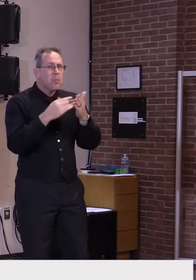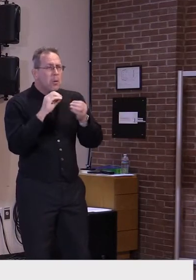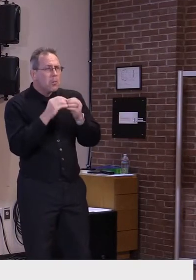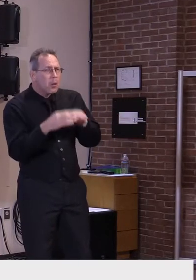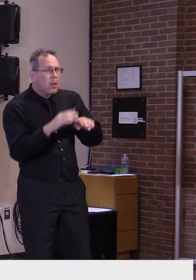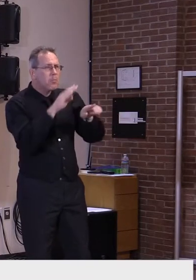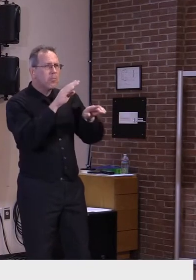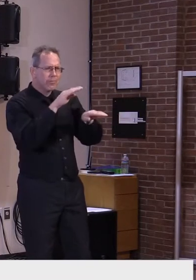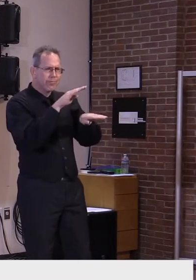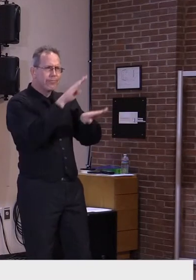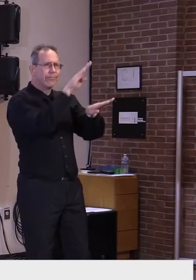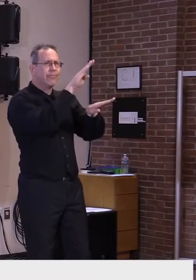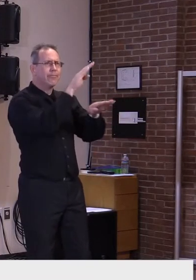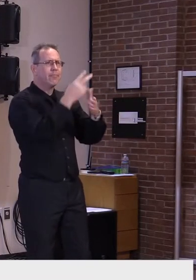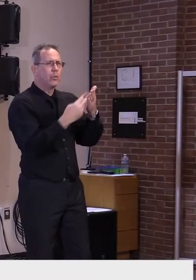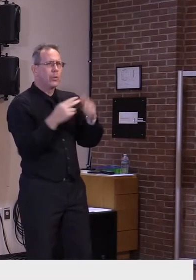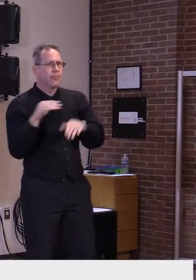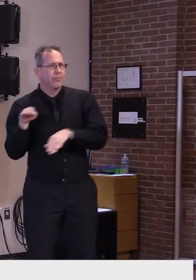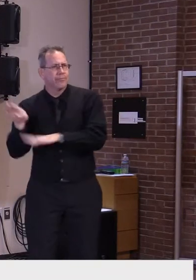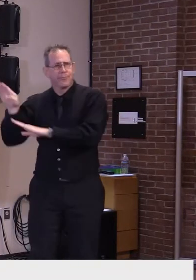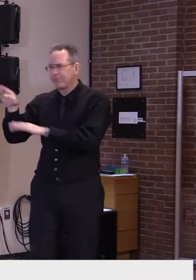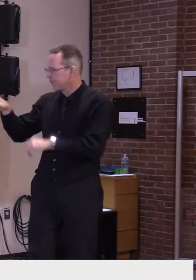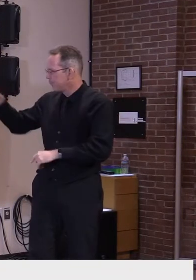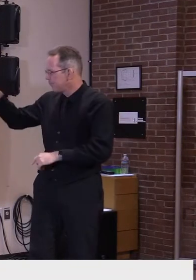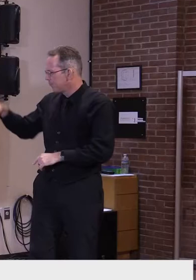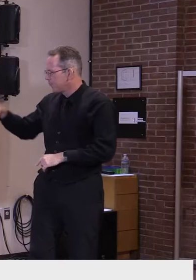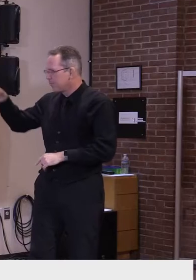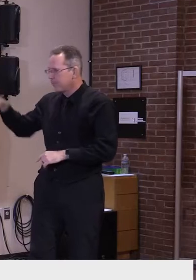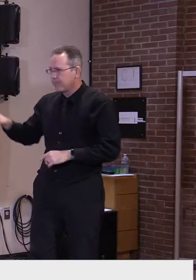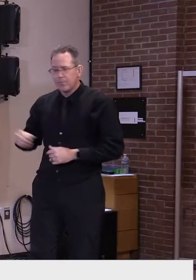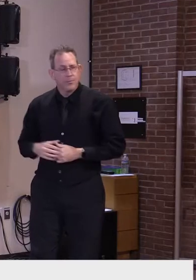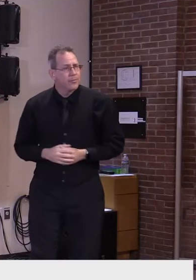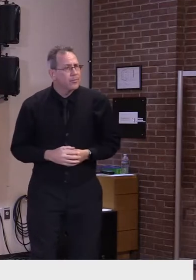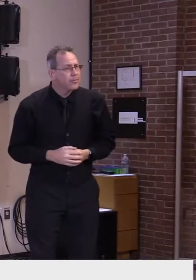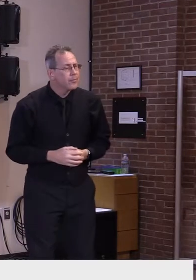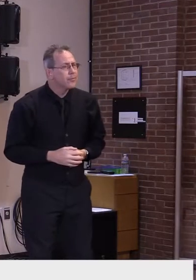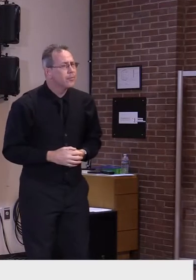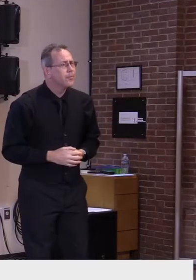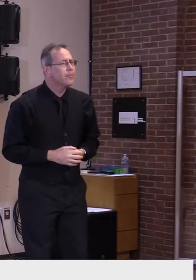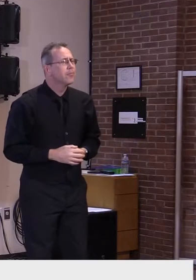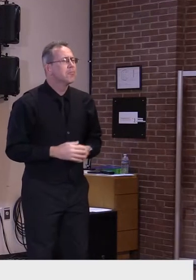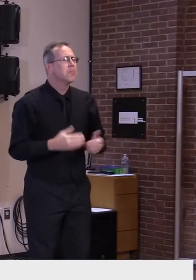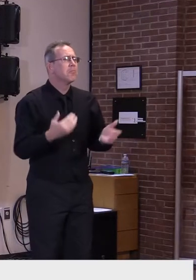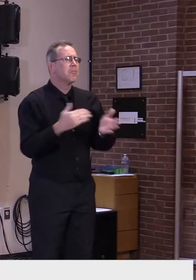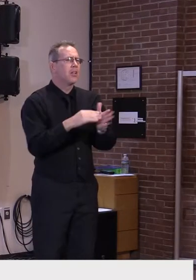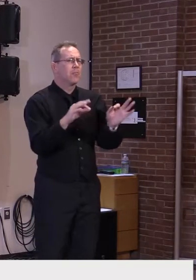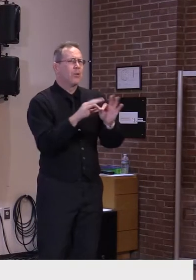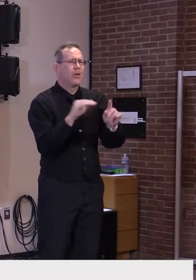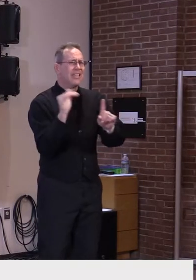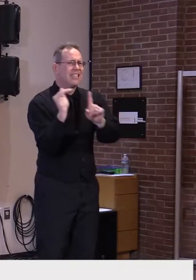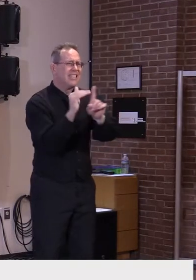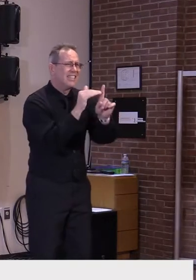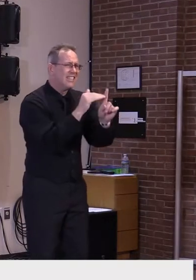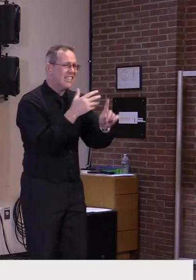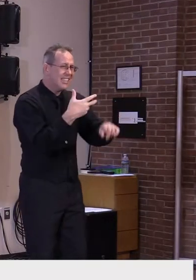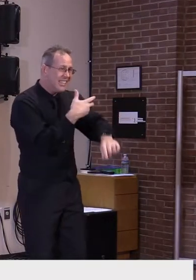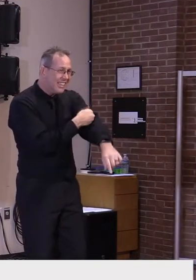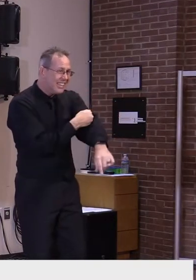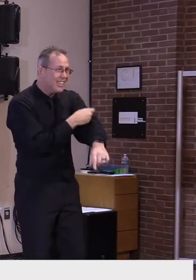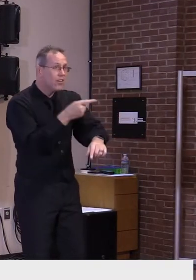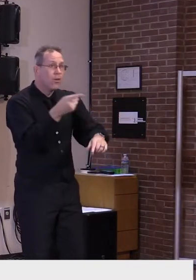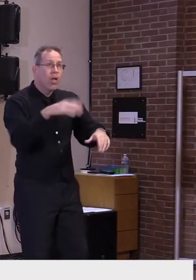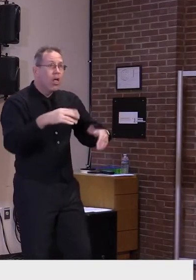are critical, so are getting people vaccinated if they haven't even received their first dose yet. Looking